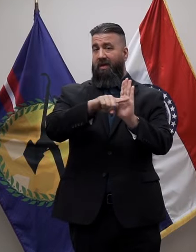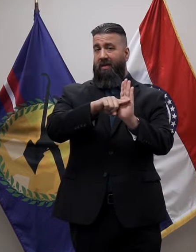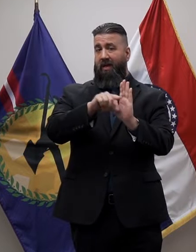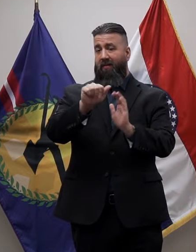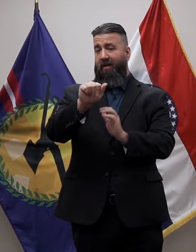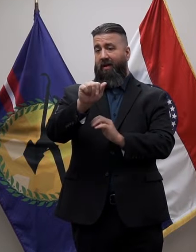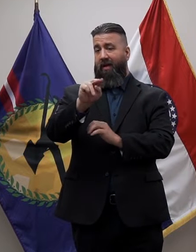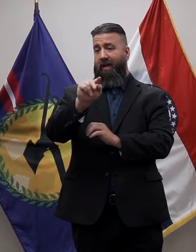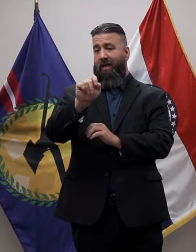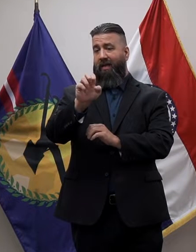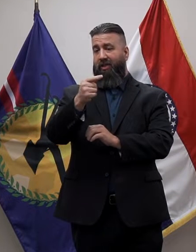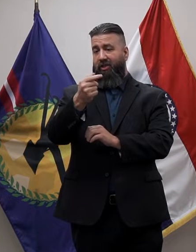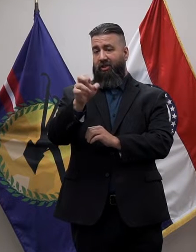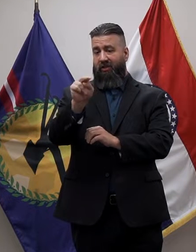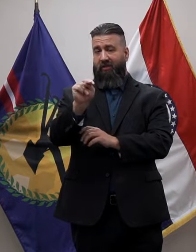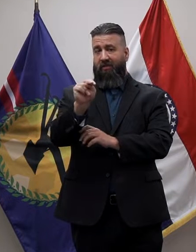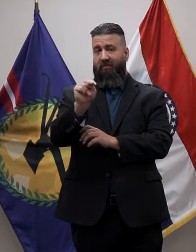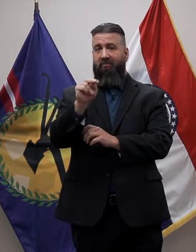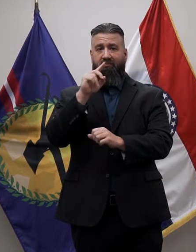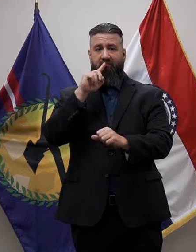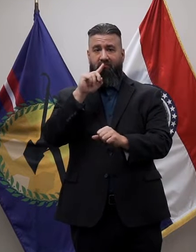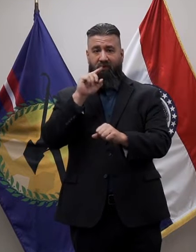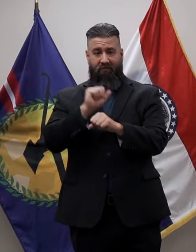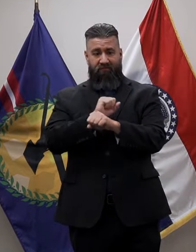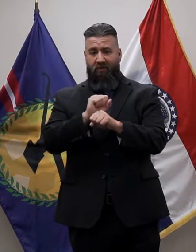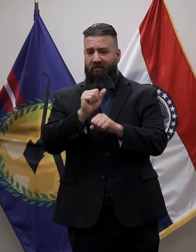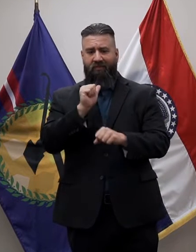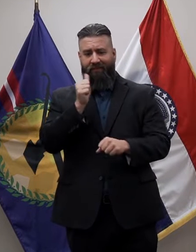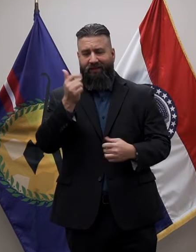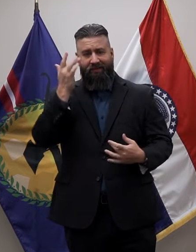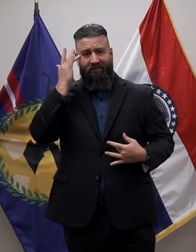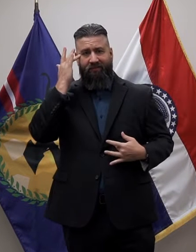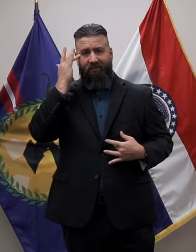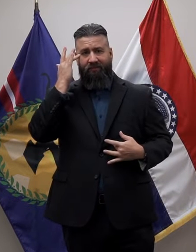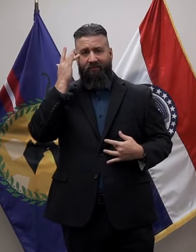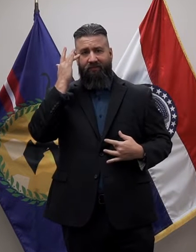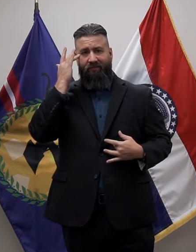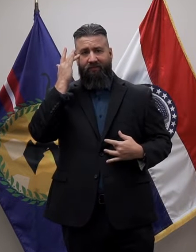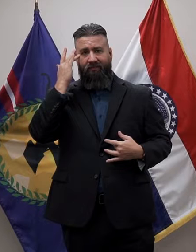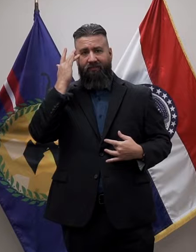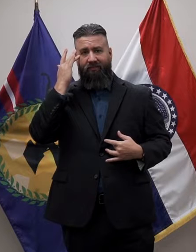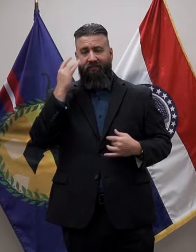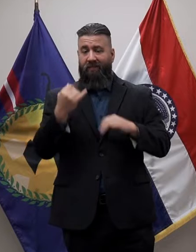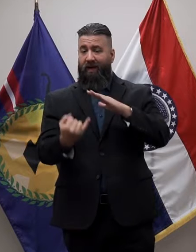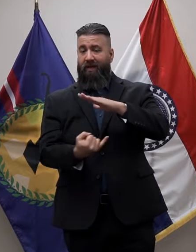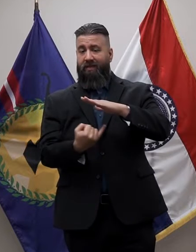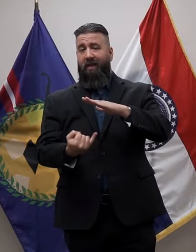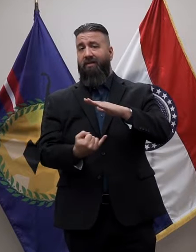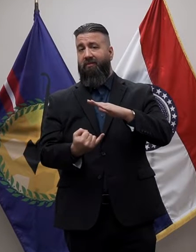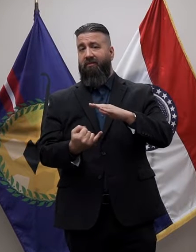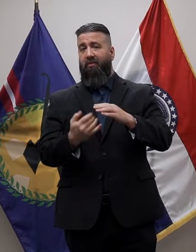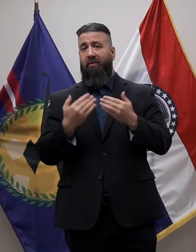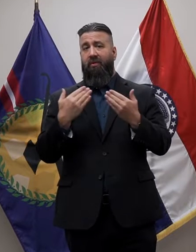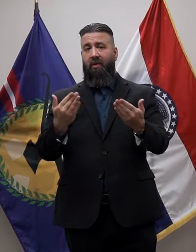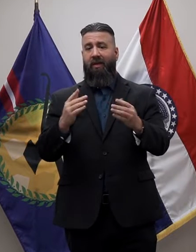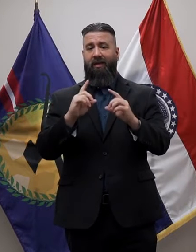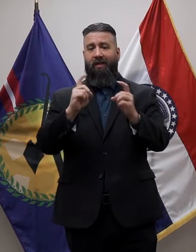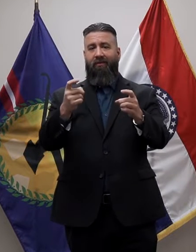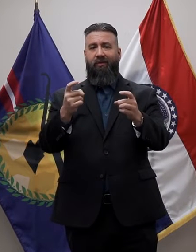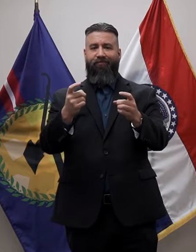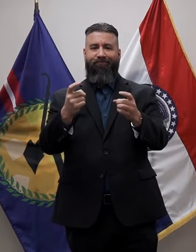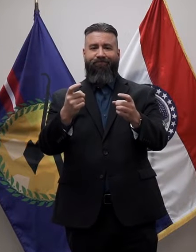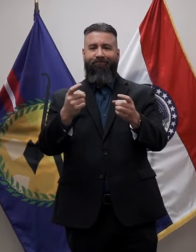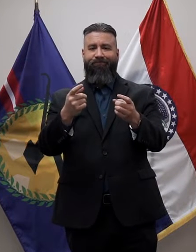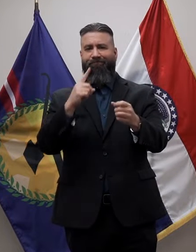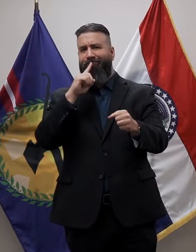that you are no longer infectious after your isolation period would offer an additional layer of confirmation that you will not